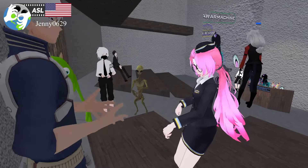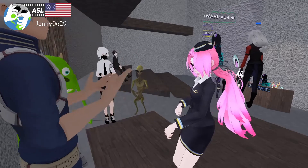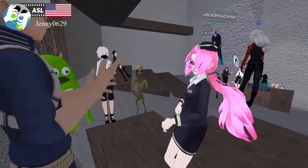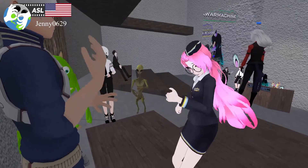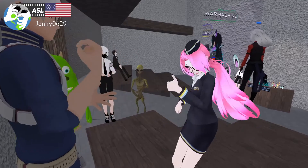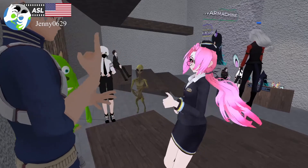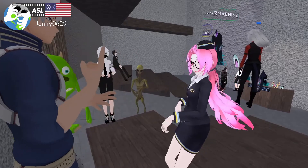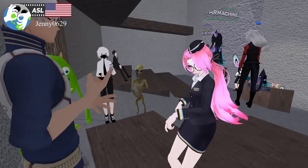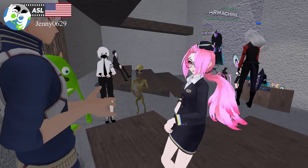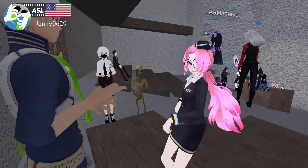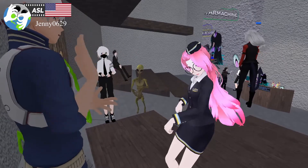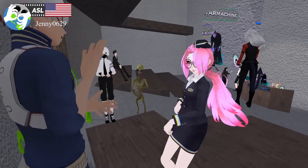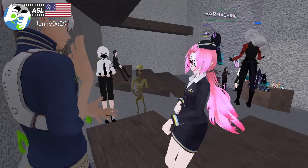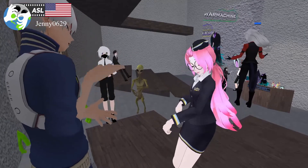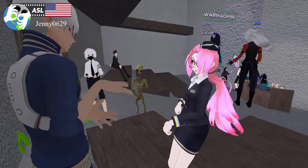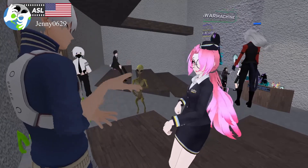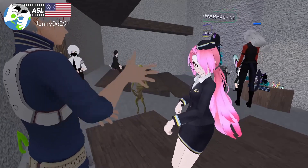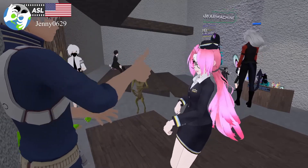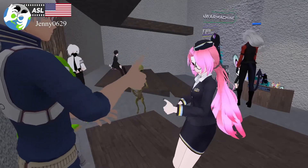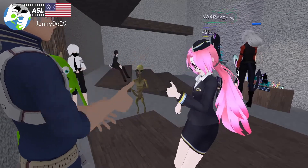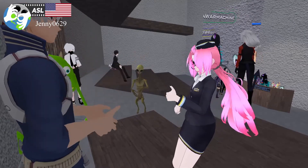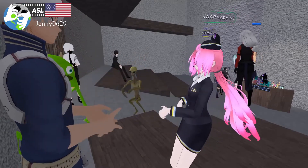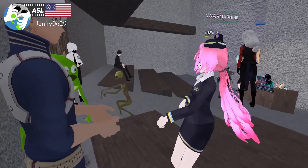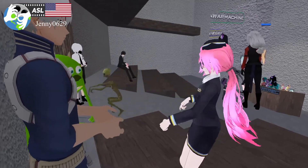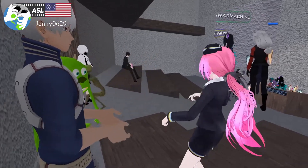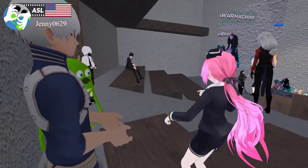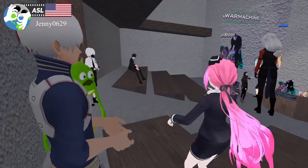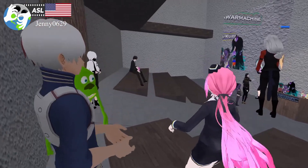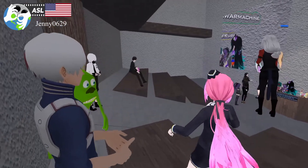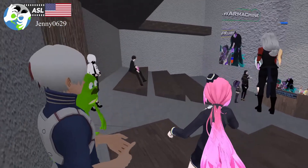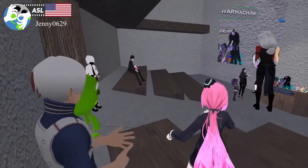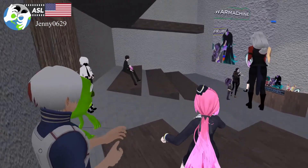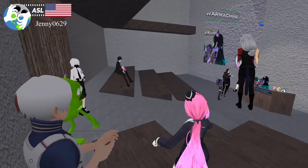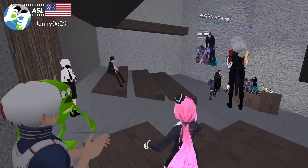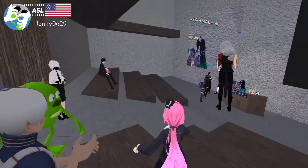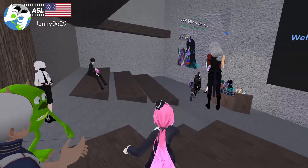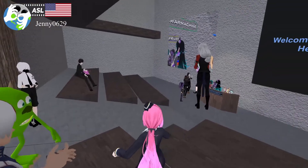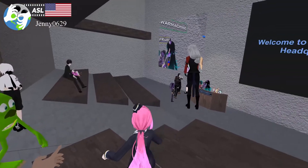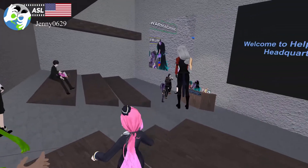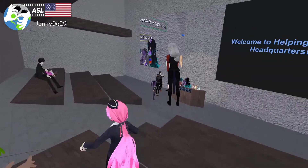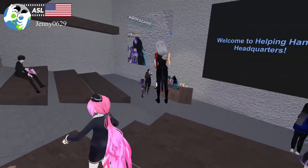Yep. Okay, thank you. No problem. Where's the